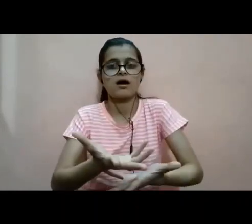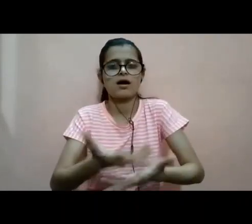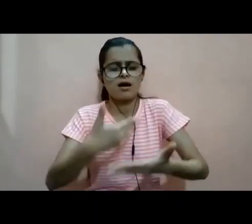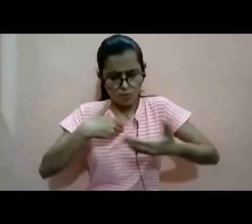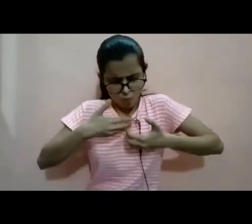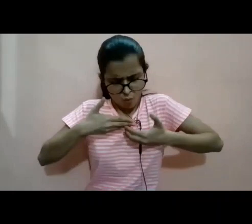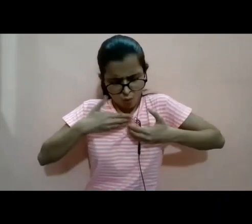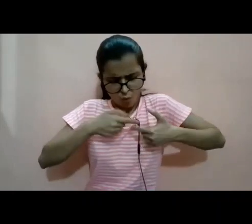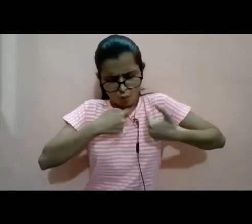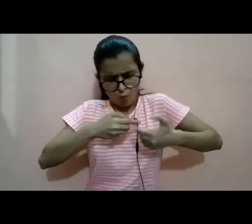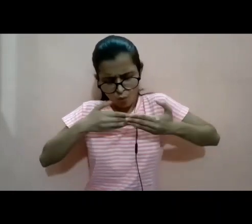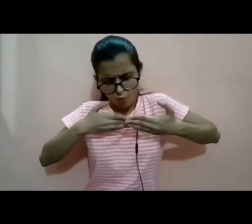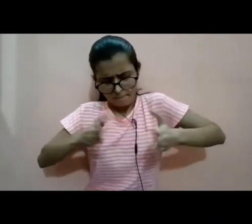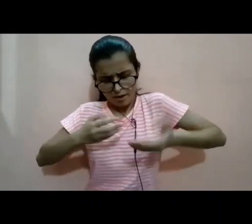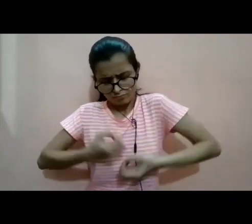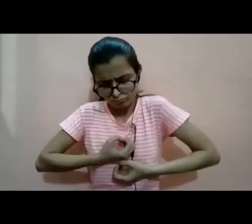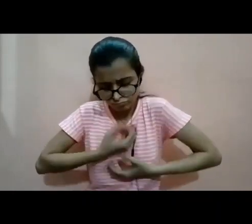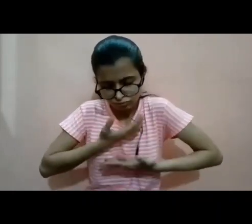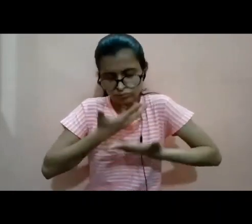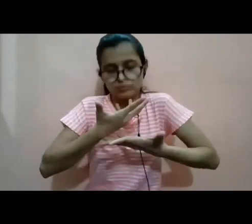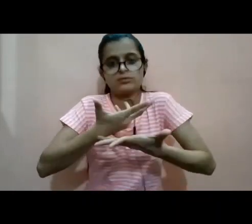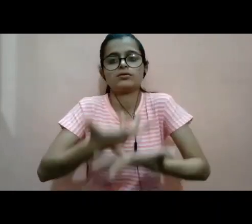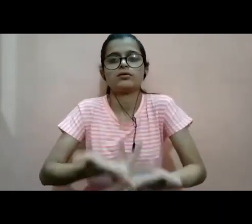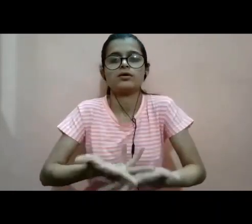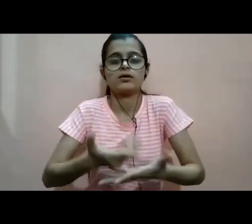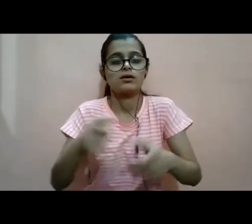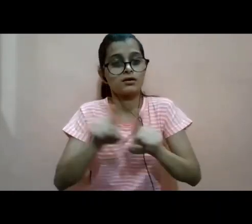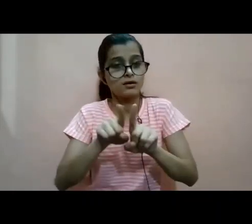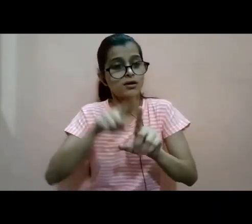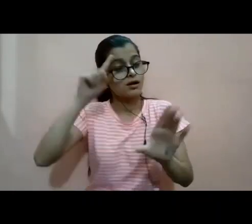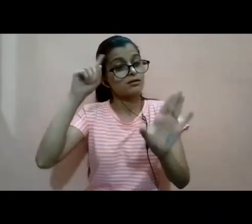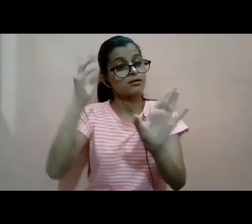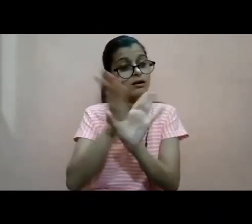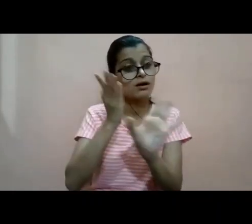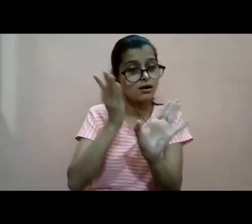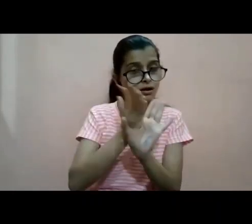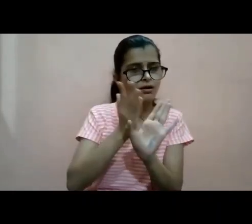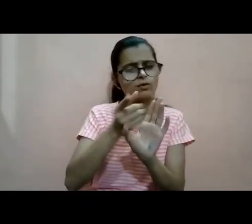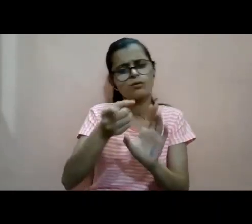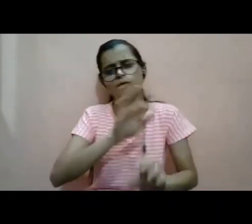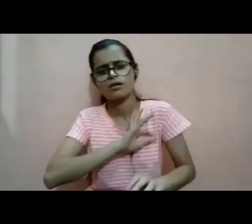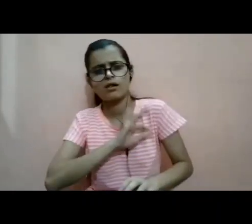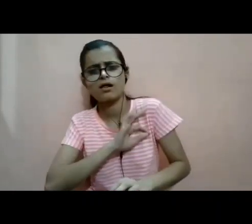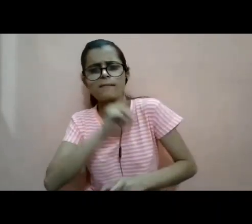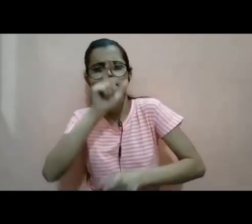and to find our psychology, if you like, in our connections with other people.